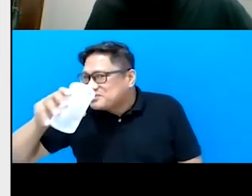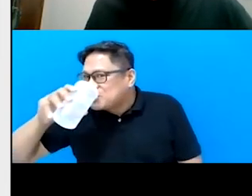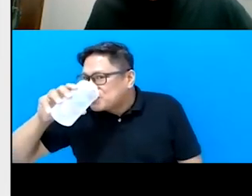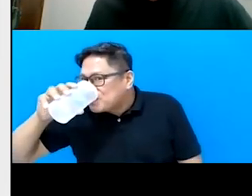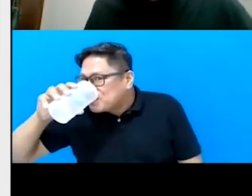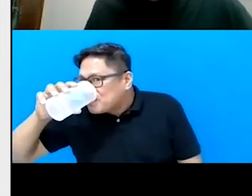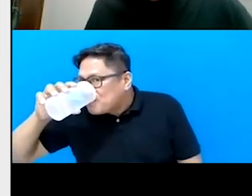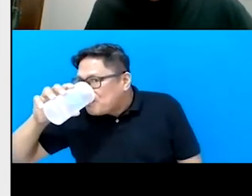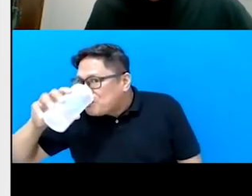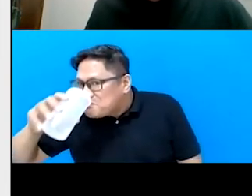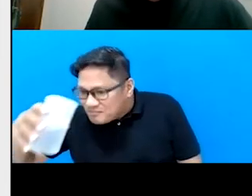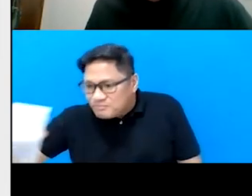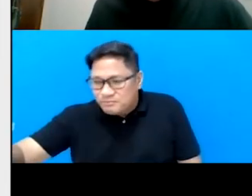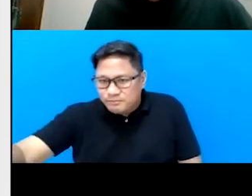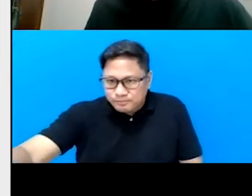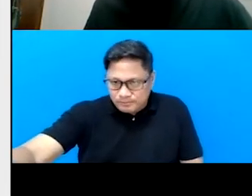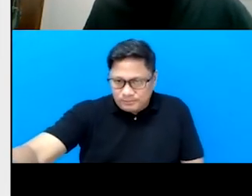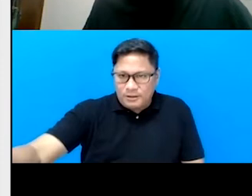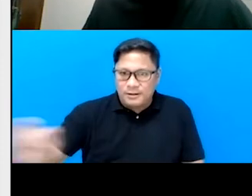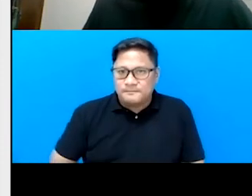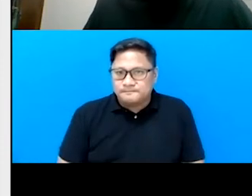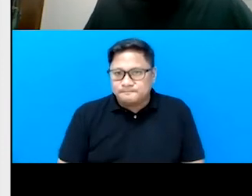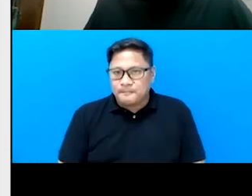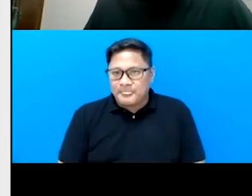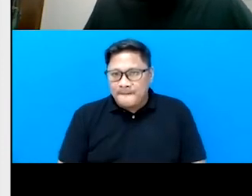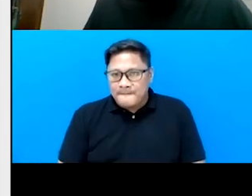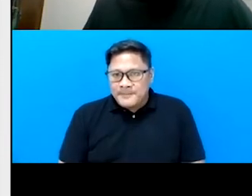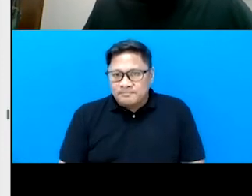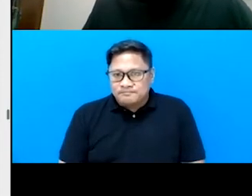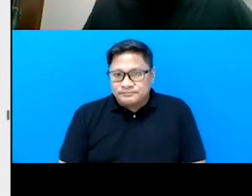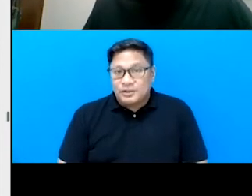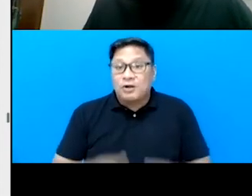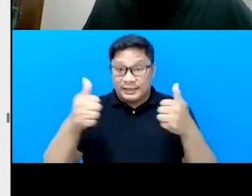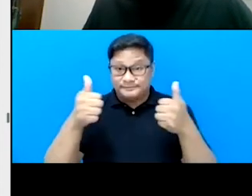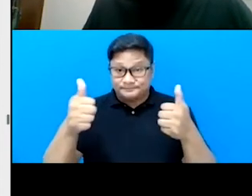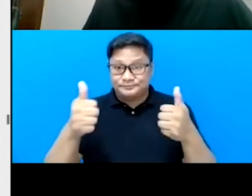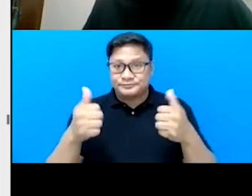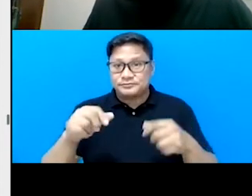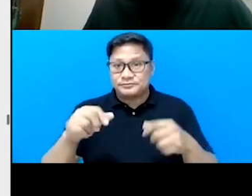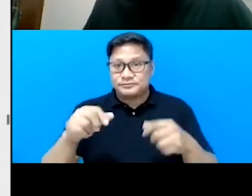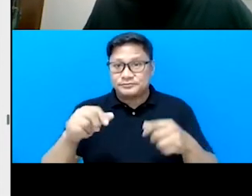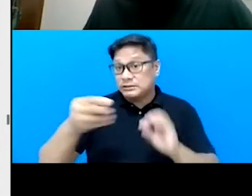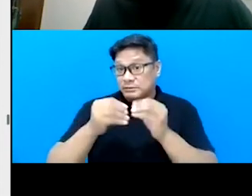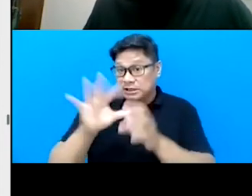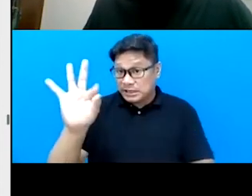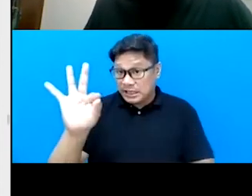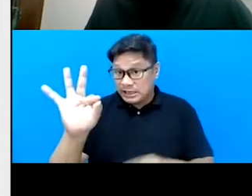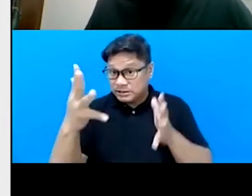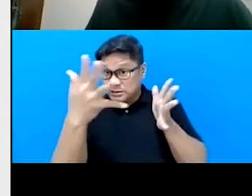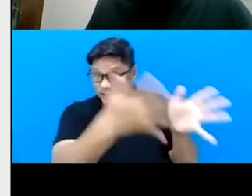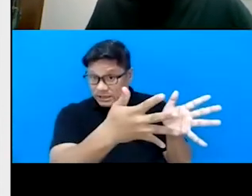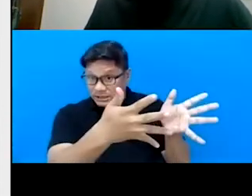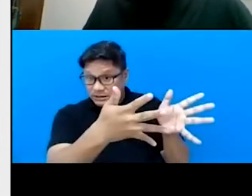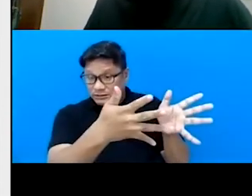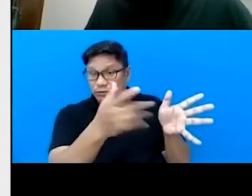Okay. So, all right. So number 9, you want to leave as is, or you want to